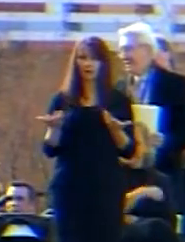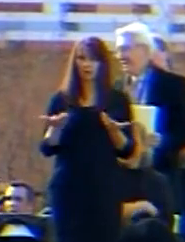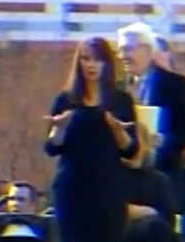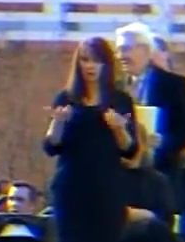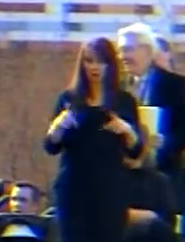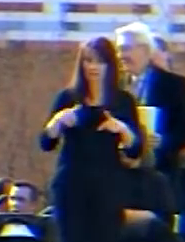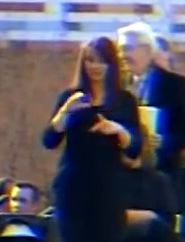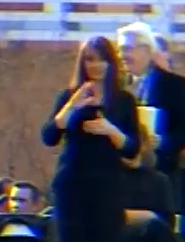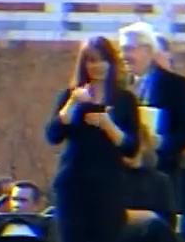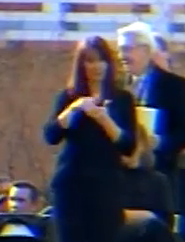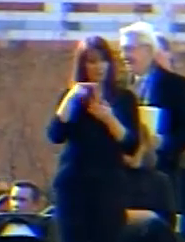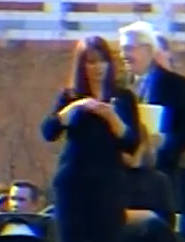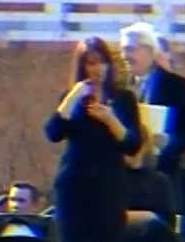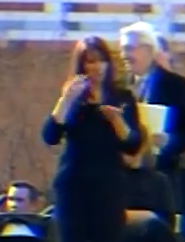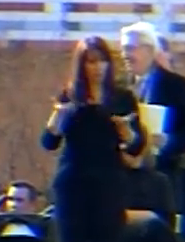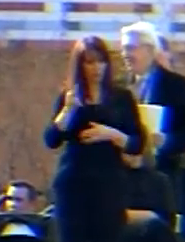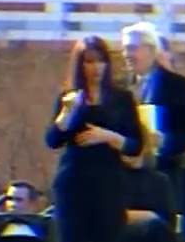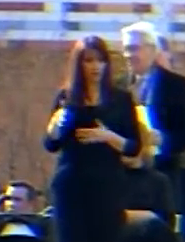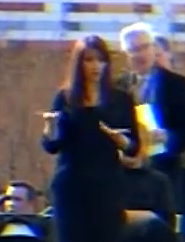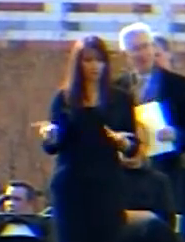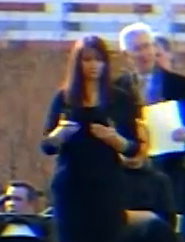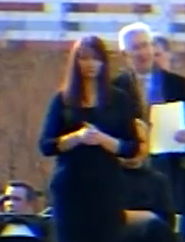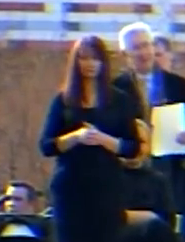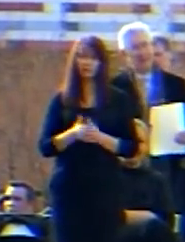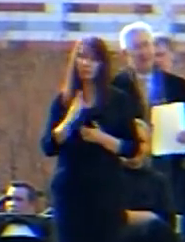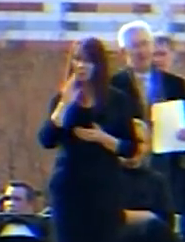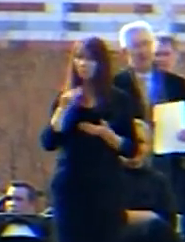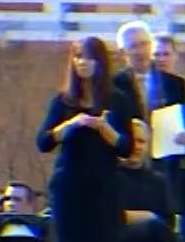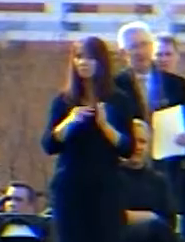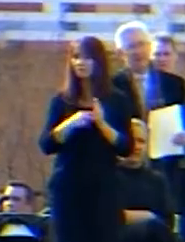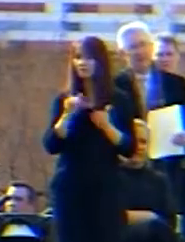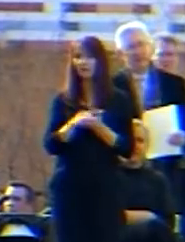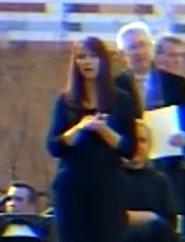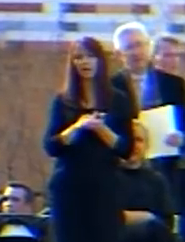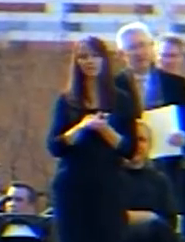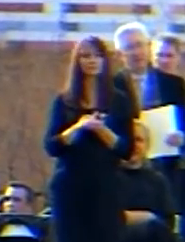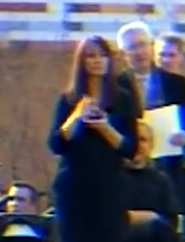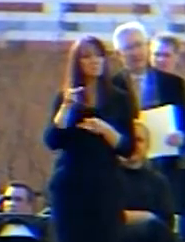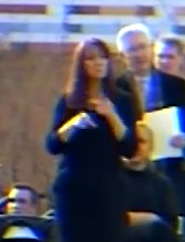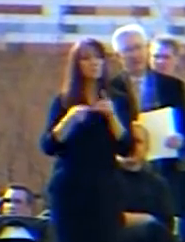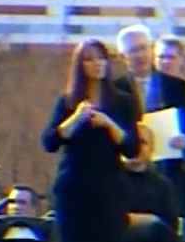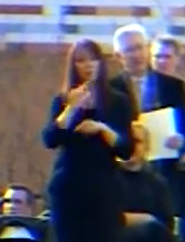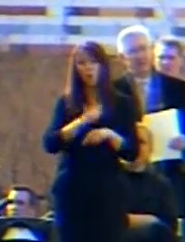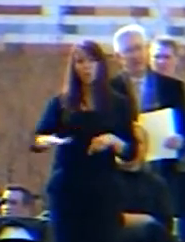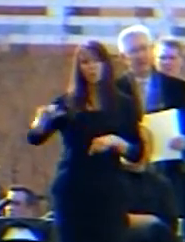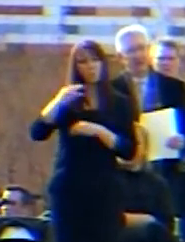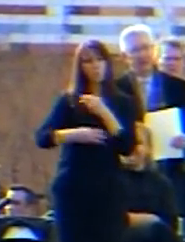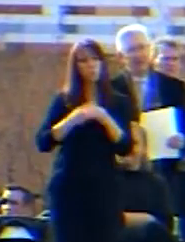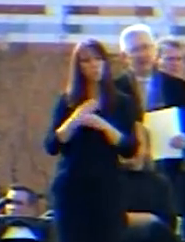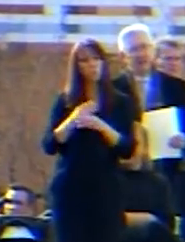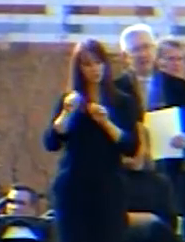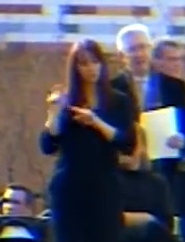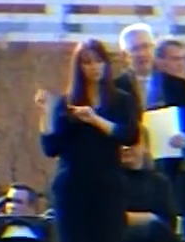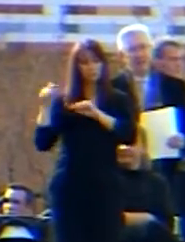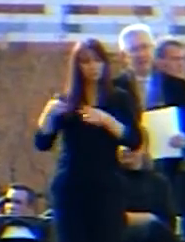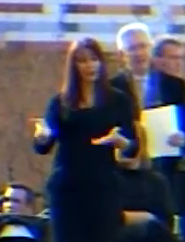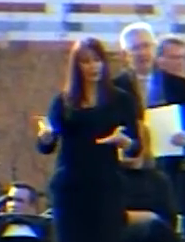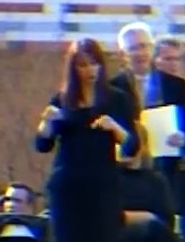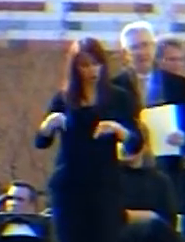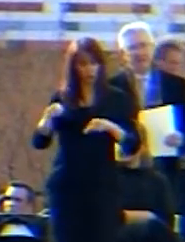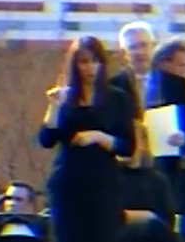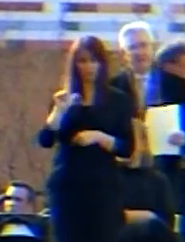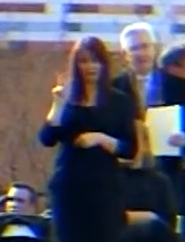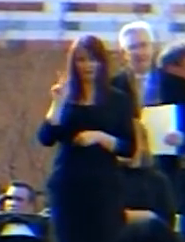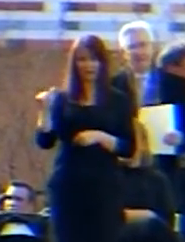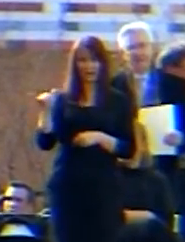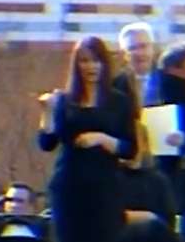will this center mean for Kentucky? It will mean that folks from all over the world will have the opportunity to come right